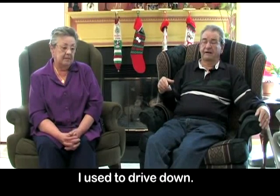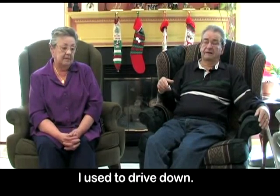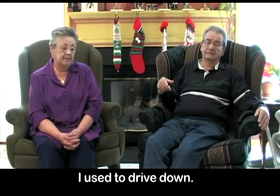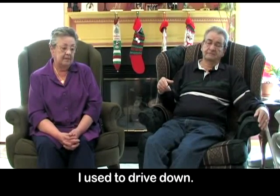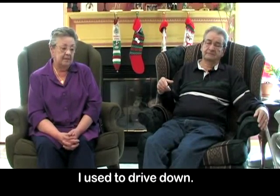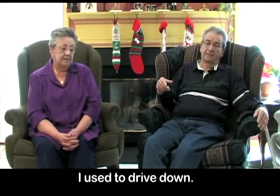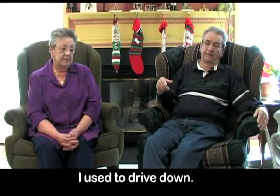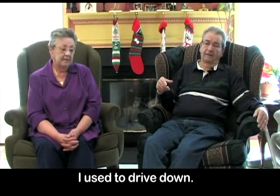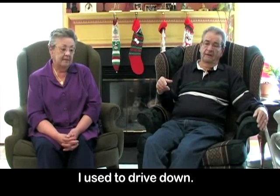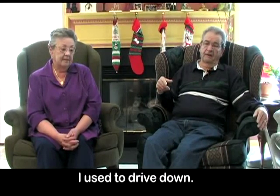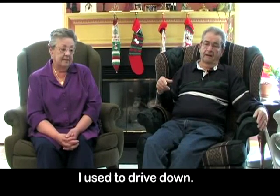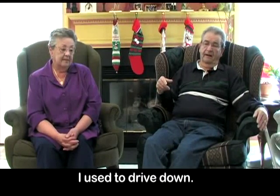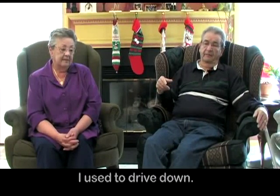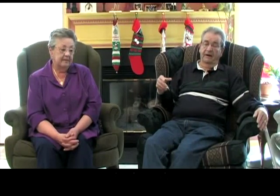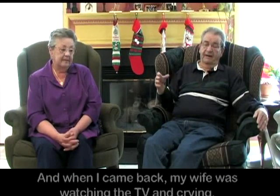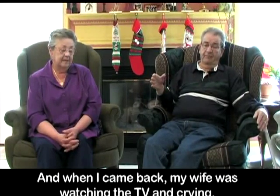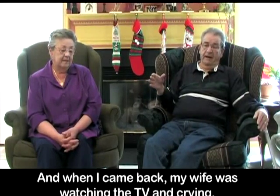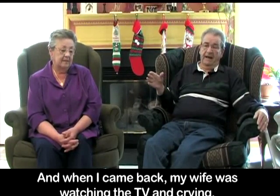down. And when I came back,